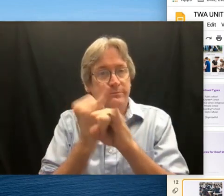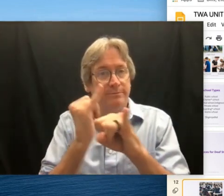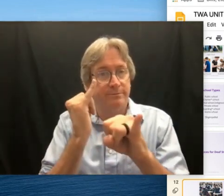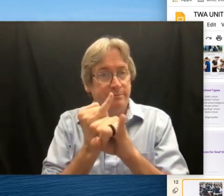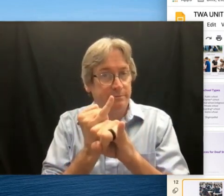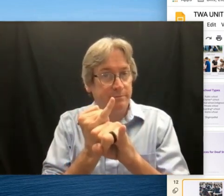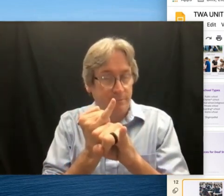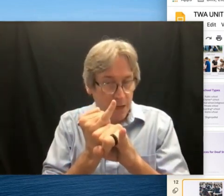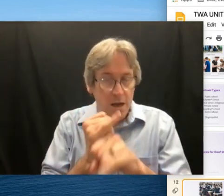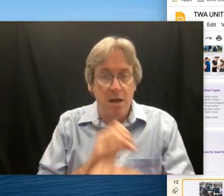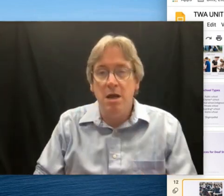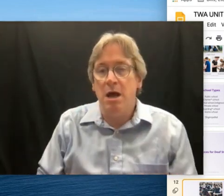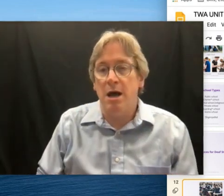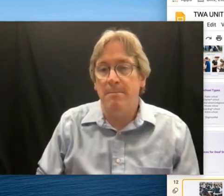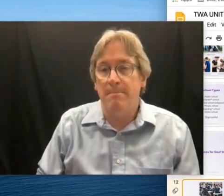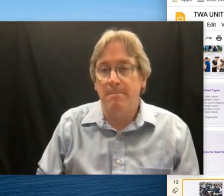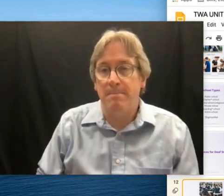institute.